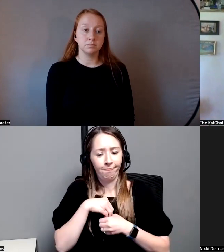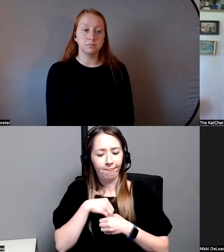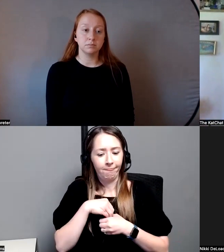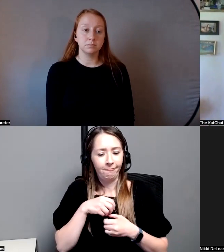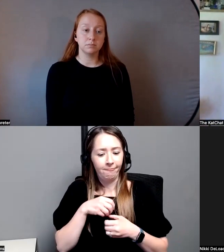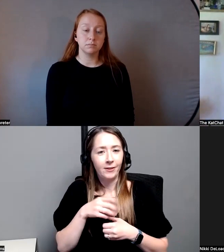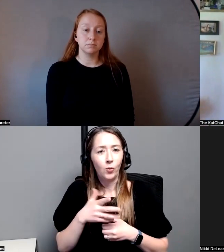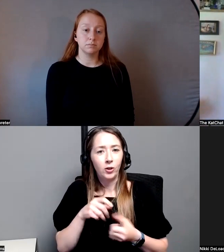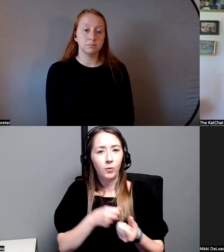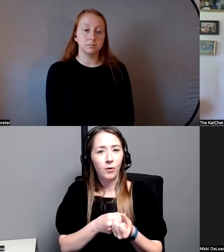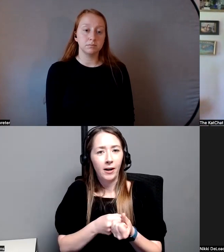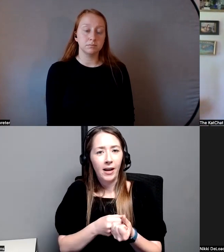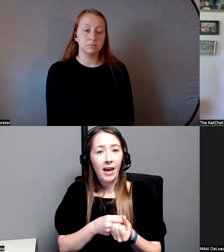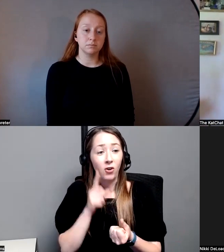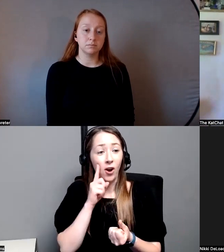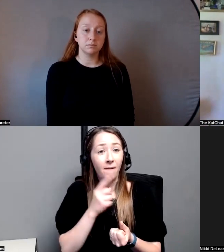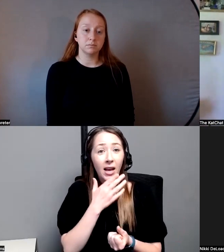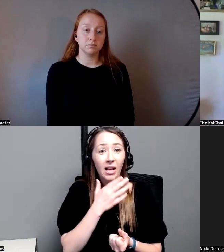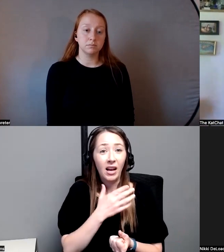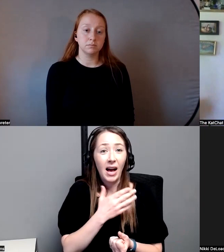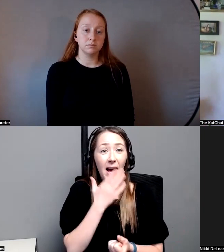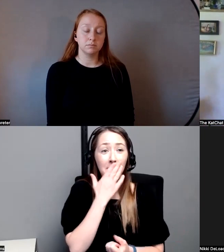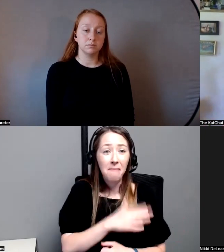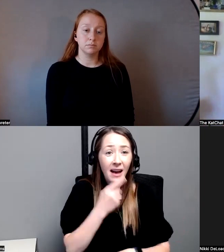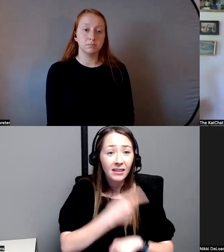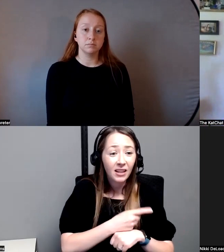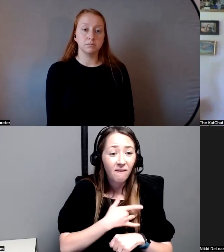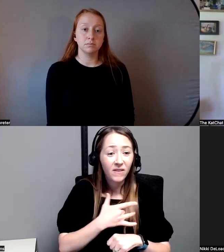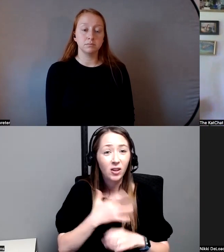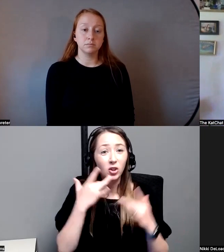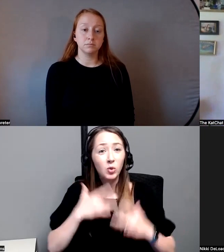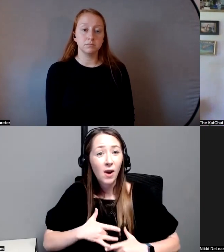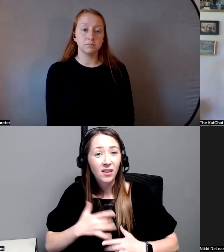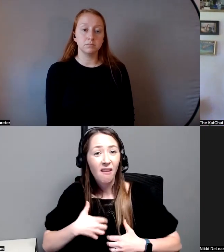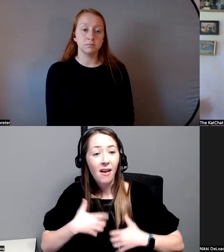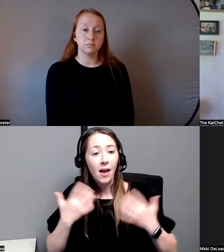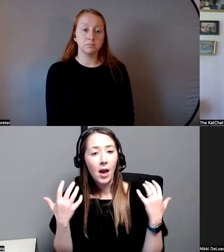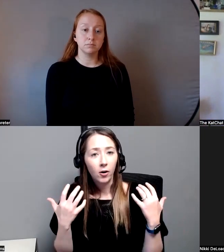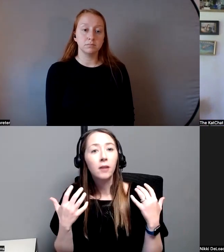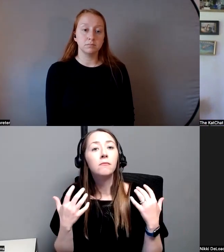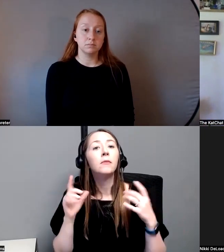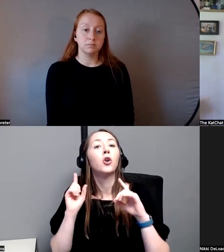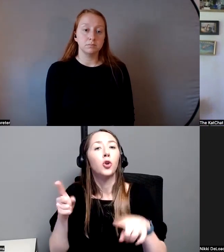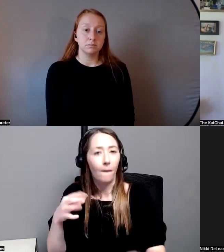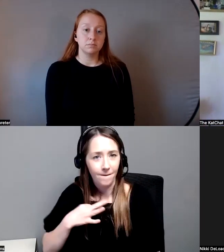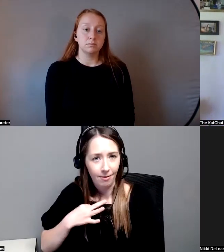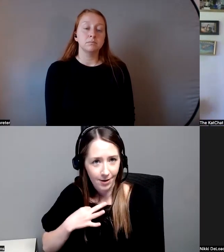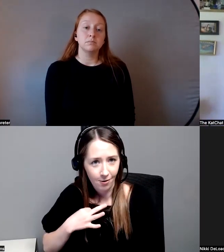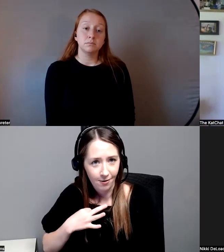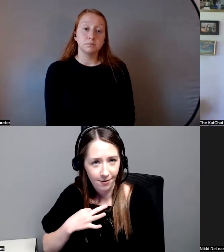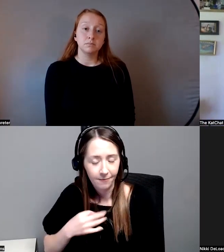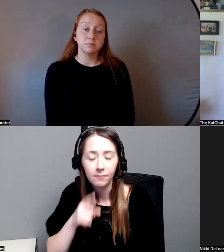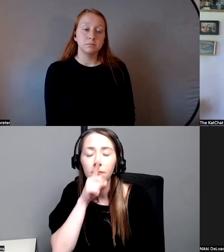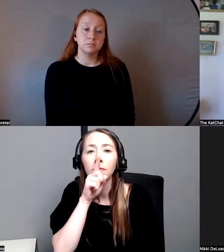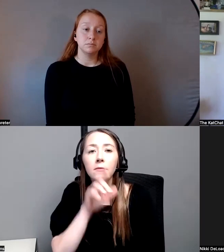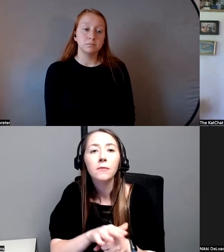tell everybody, if you're having a sad day, a bad day, if you're depressed, if you're angry, whatever it is, go volunteer somewhere. Because I can guarantee